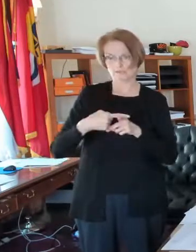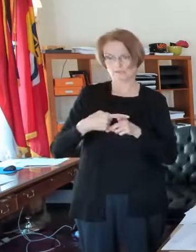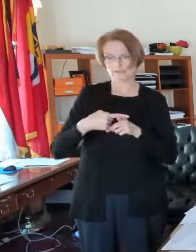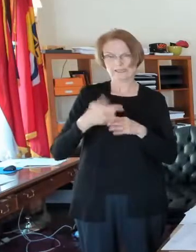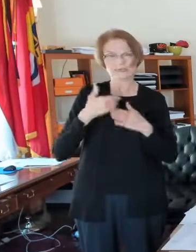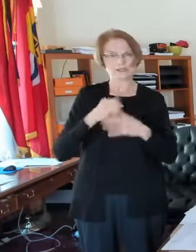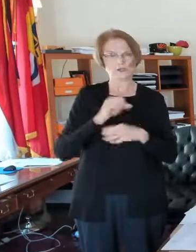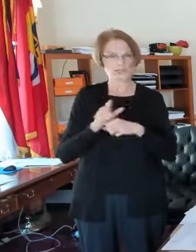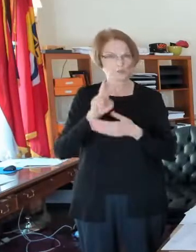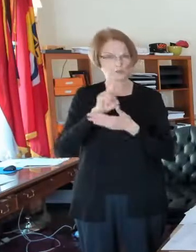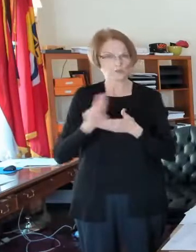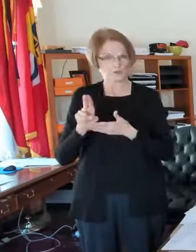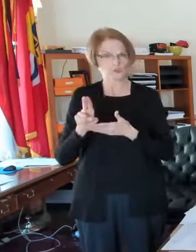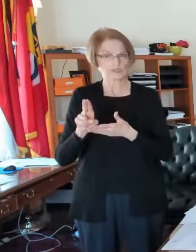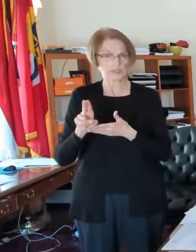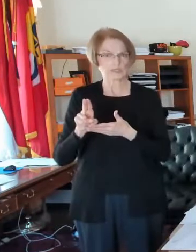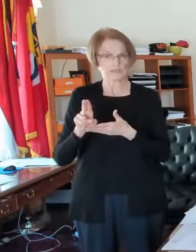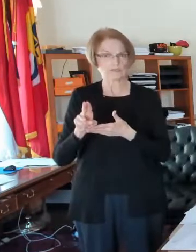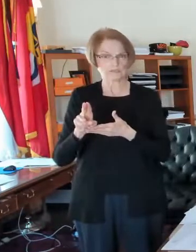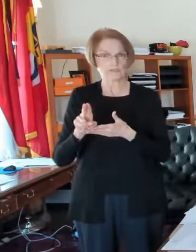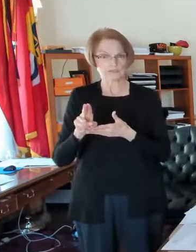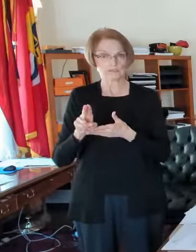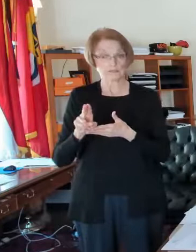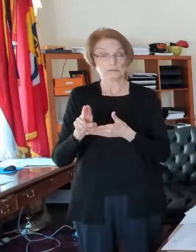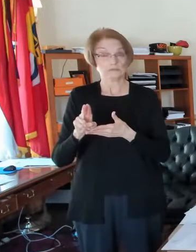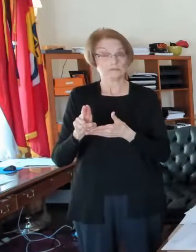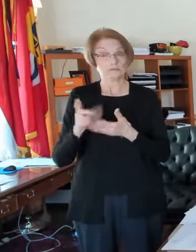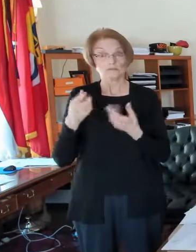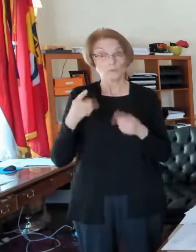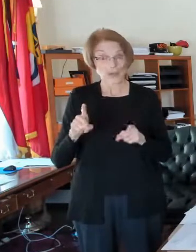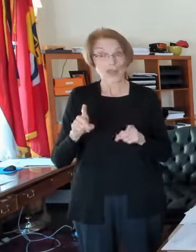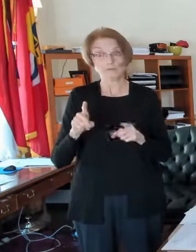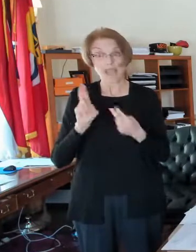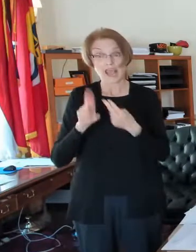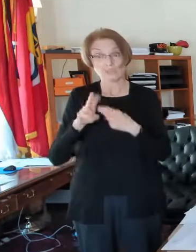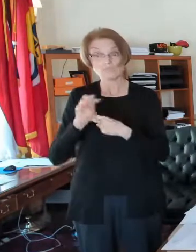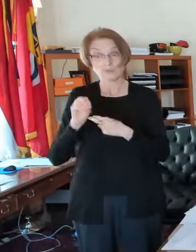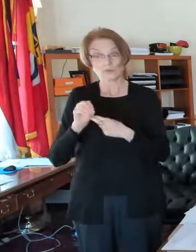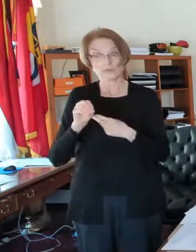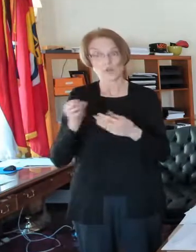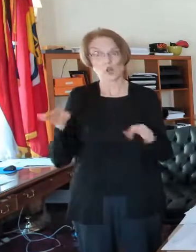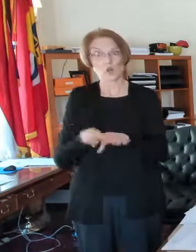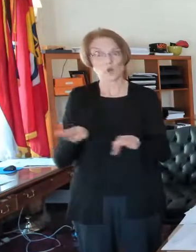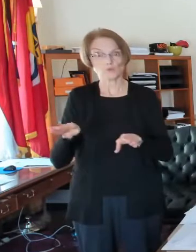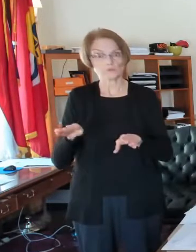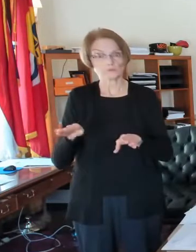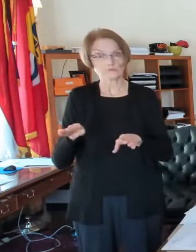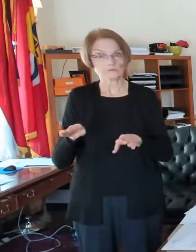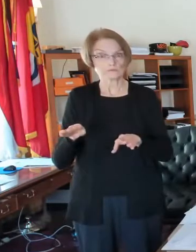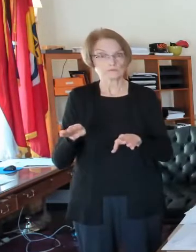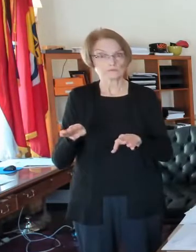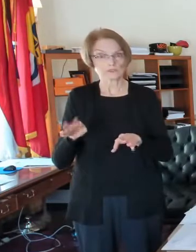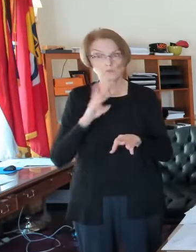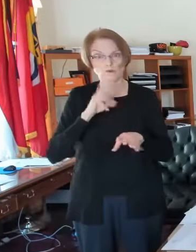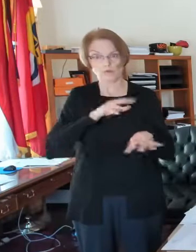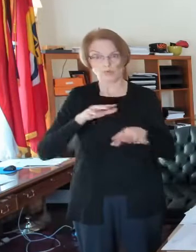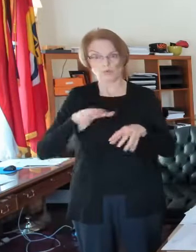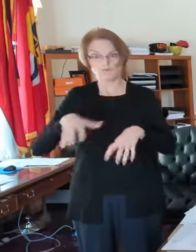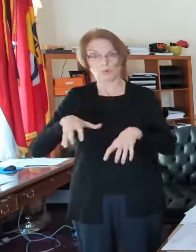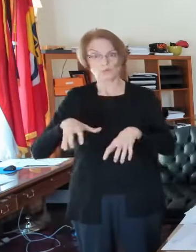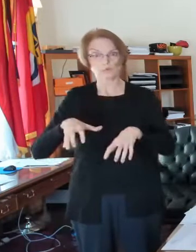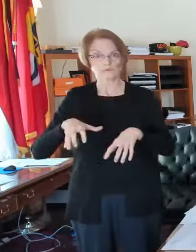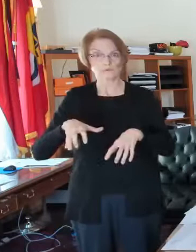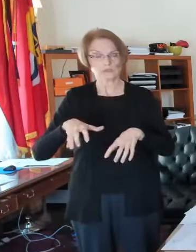near St. Louis University. It actually closed Highway 40 for a little while one morning. And while